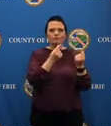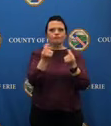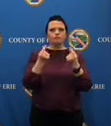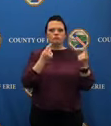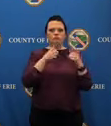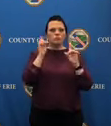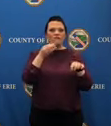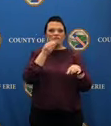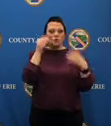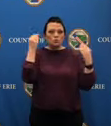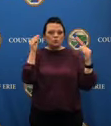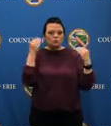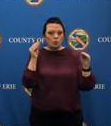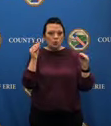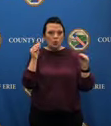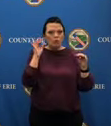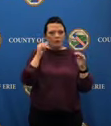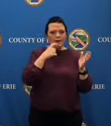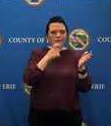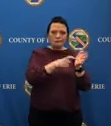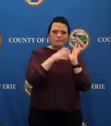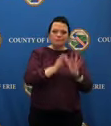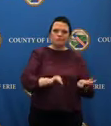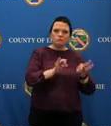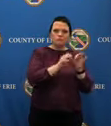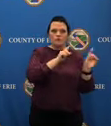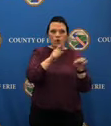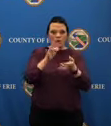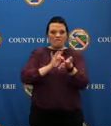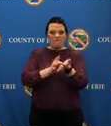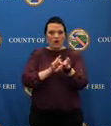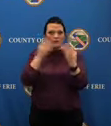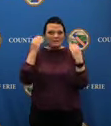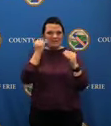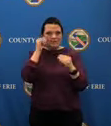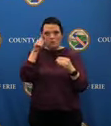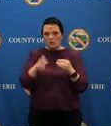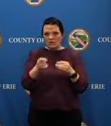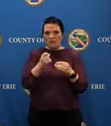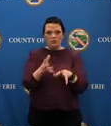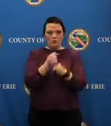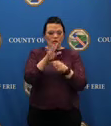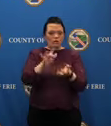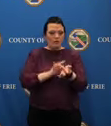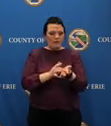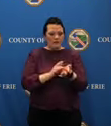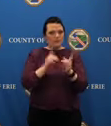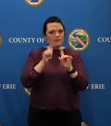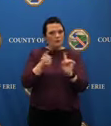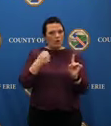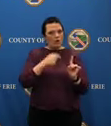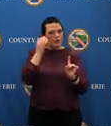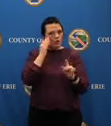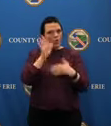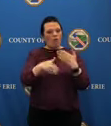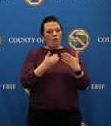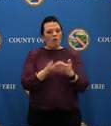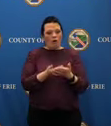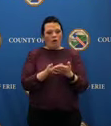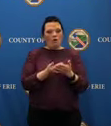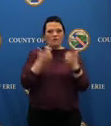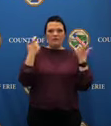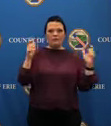the grocery store to get food. That's essential. Going to the pharmacy if you need to get medication, although we know that all the